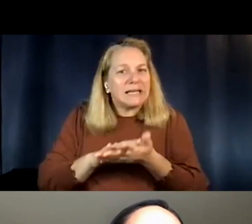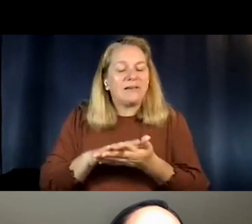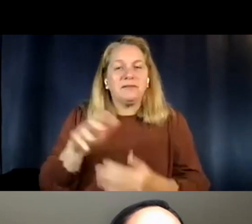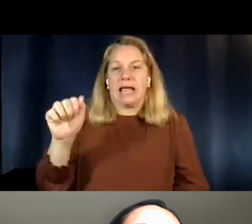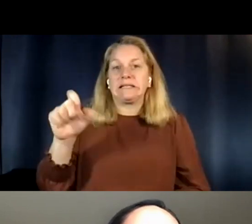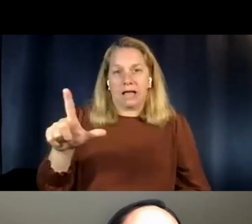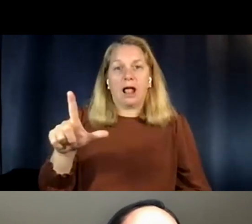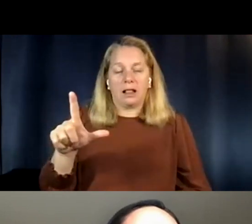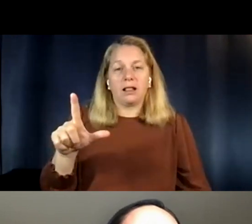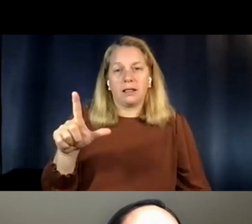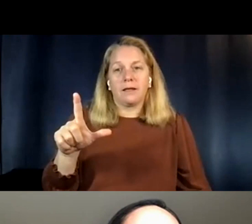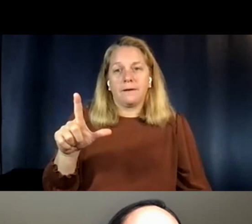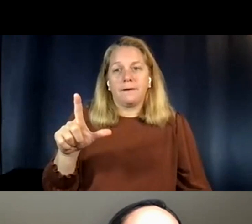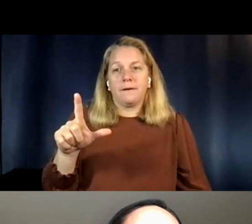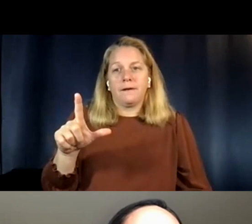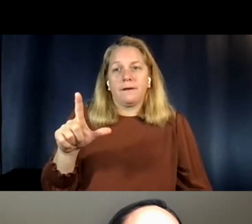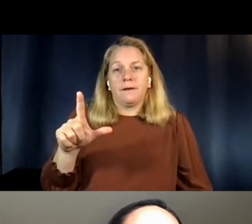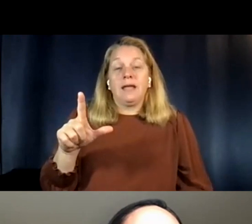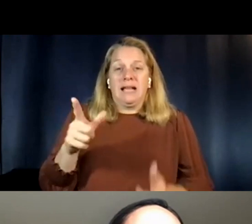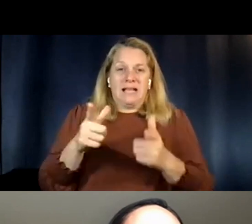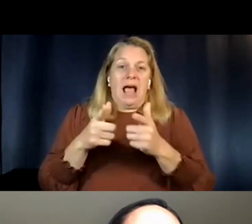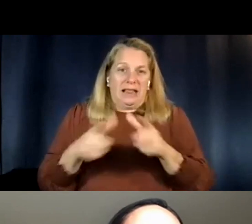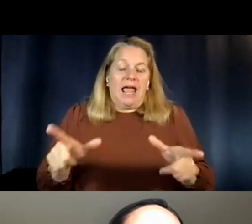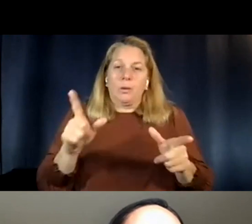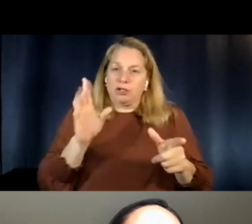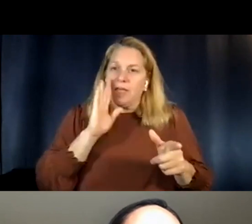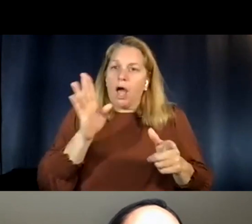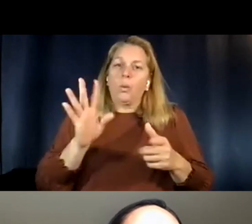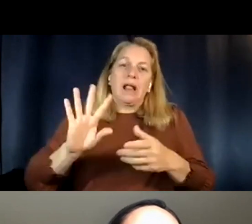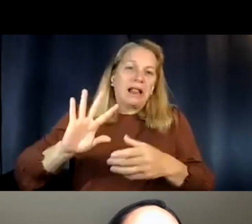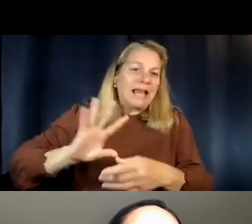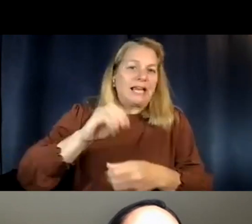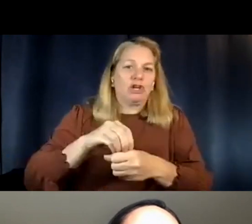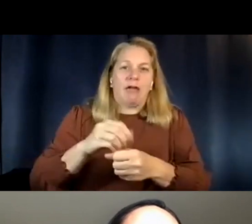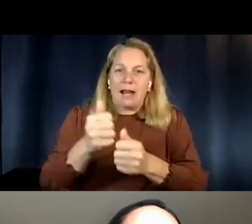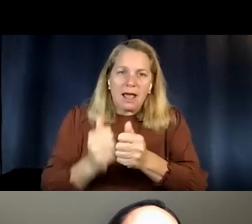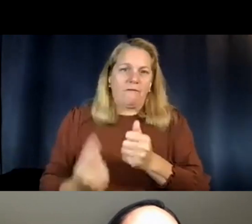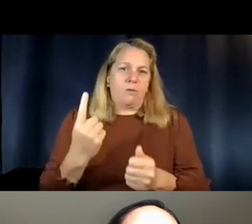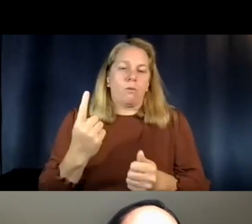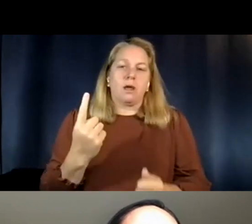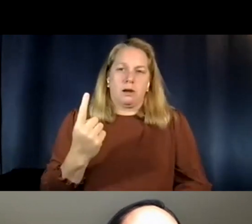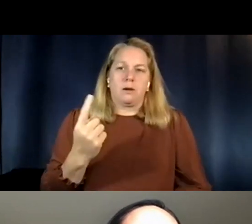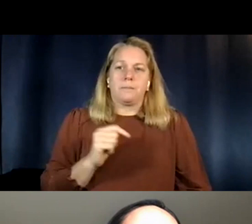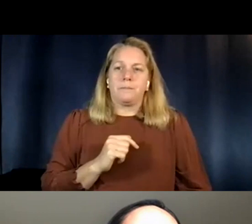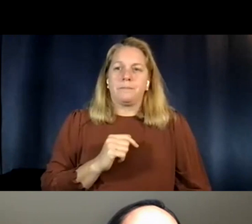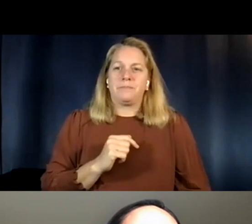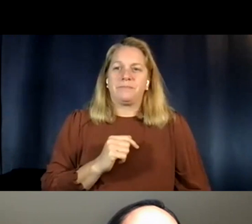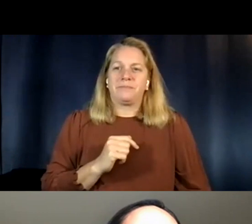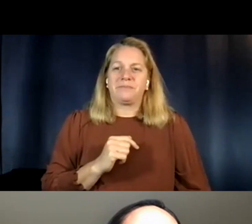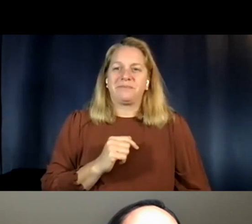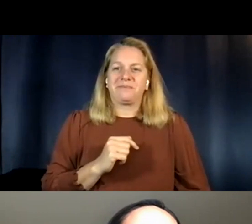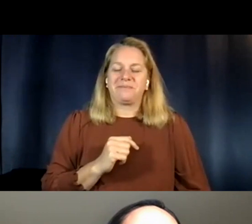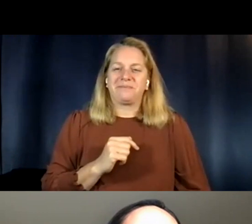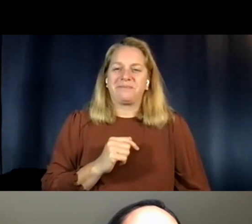is language that integrate everyone. We love to